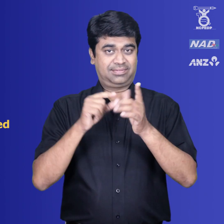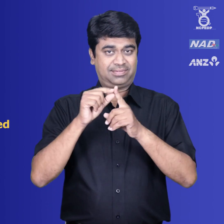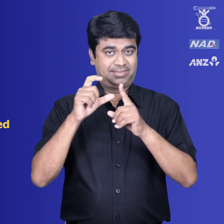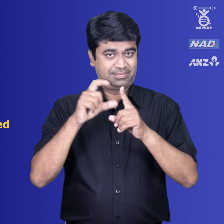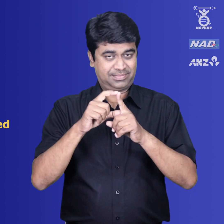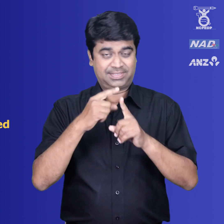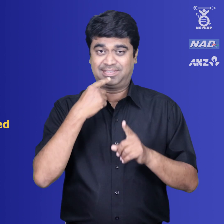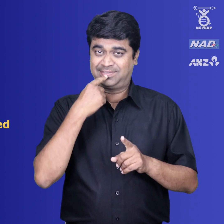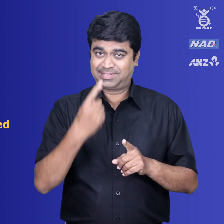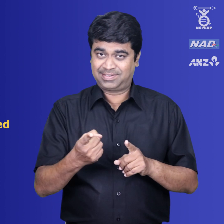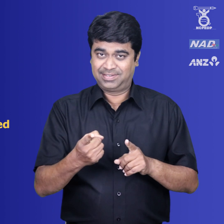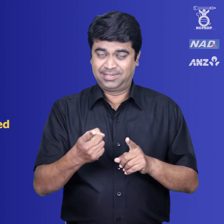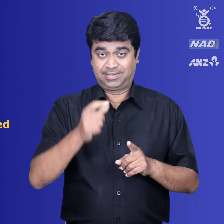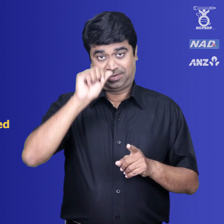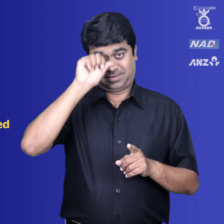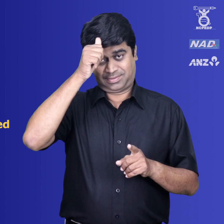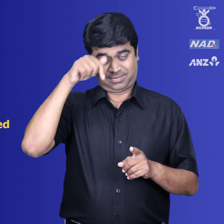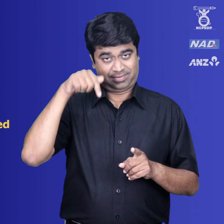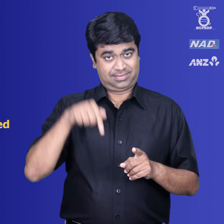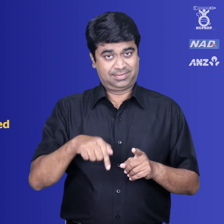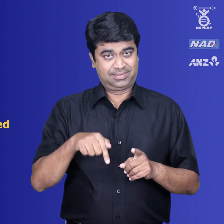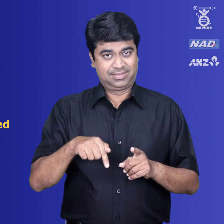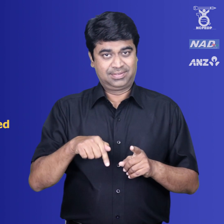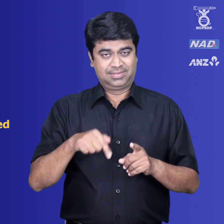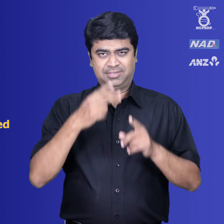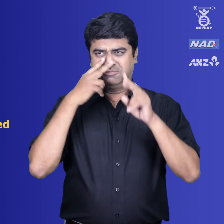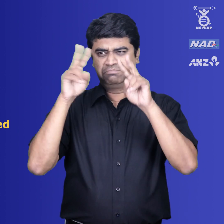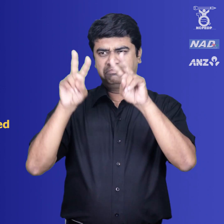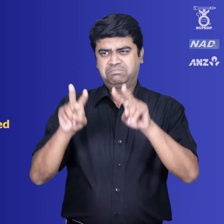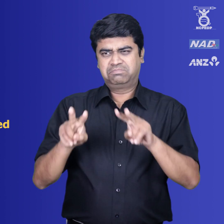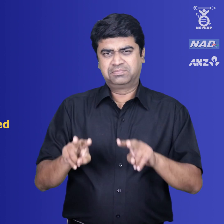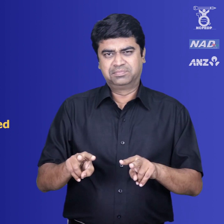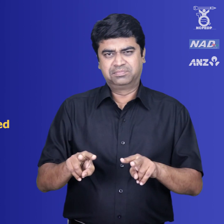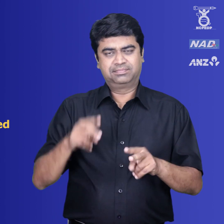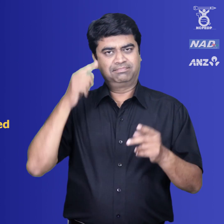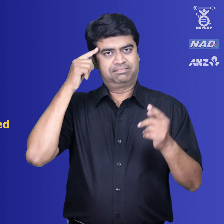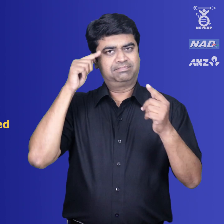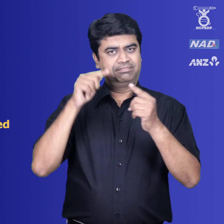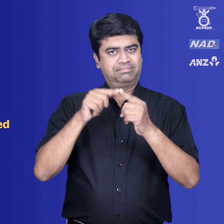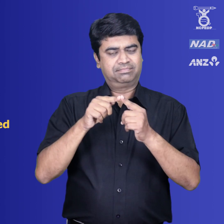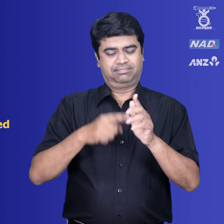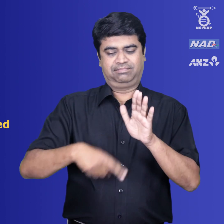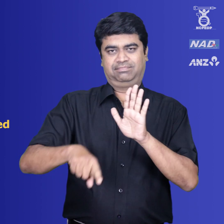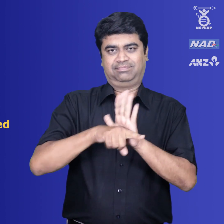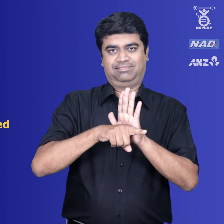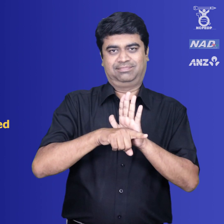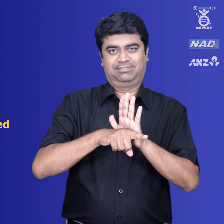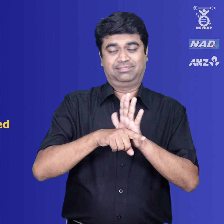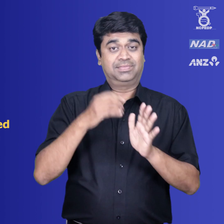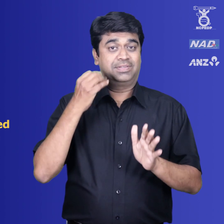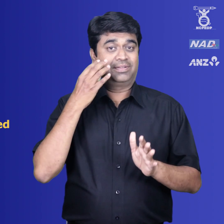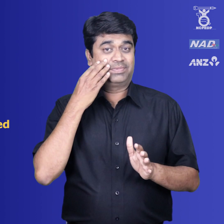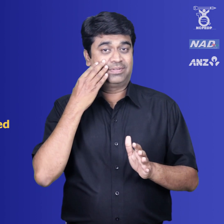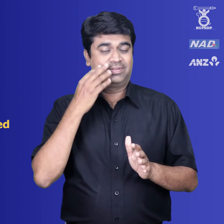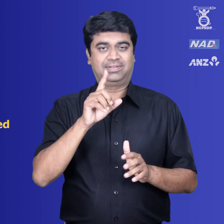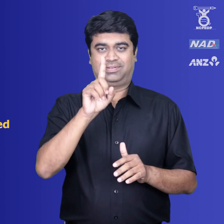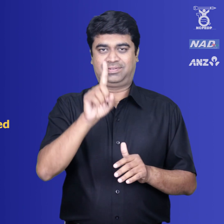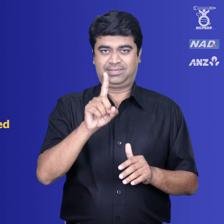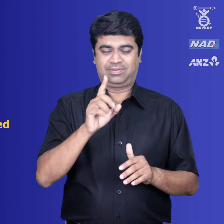And whereas India is a signatory to the said convention, and whereas India ratified the